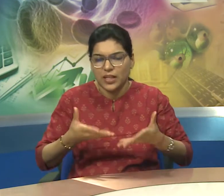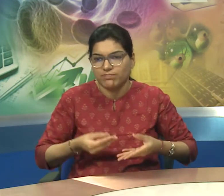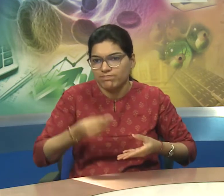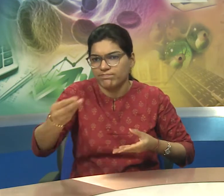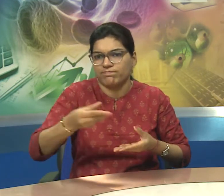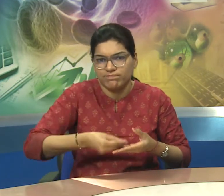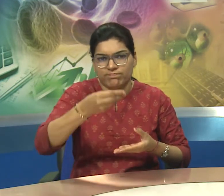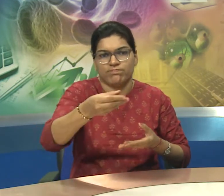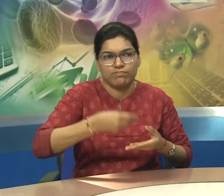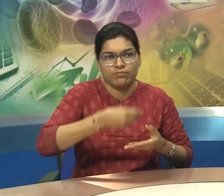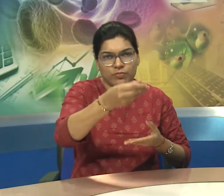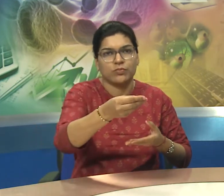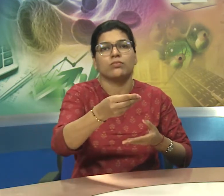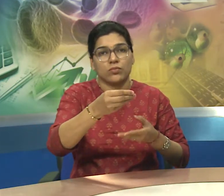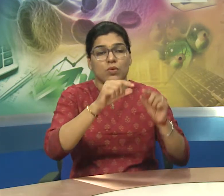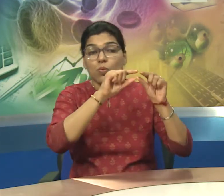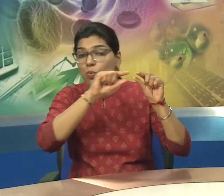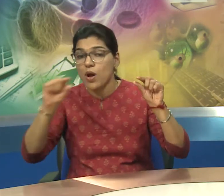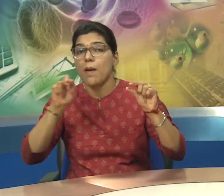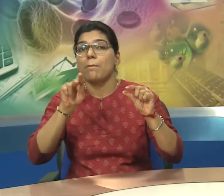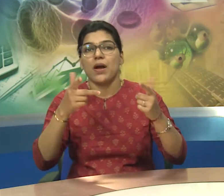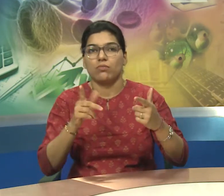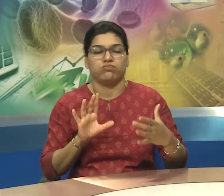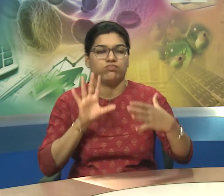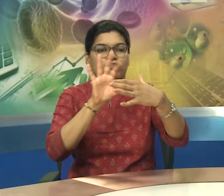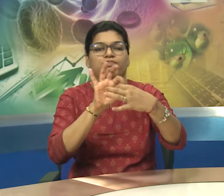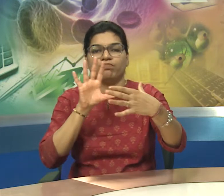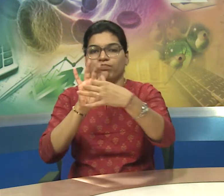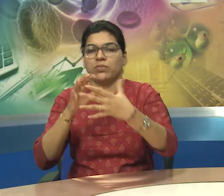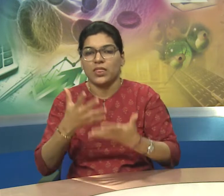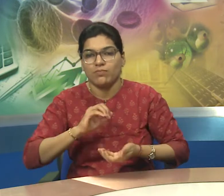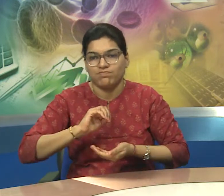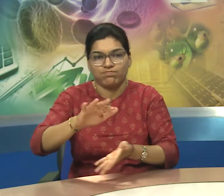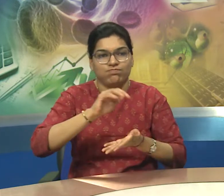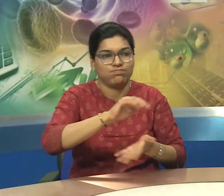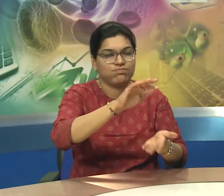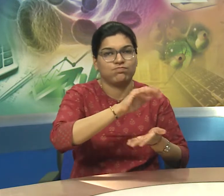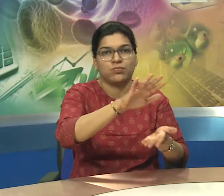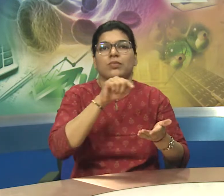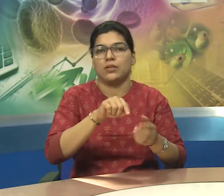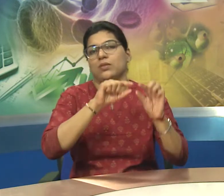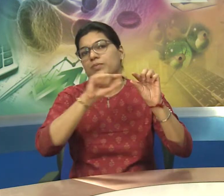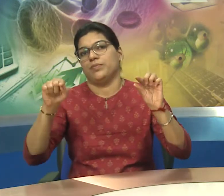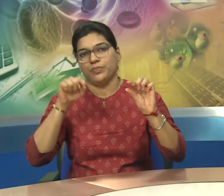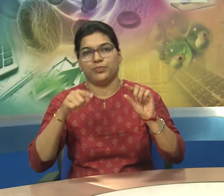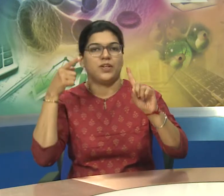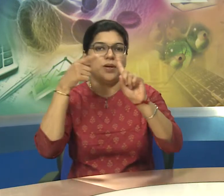What is the meaning of it? The channel between the distribution of the products from wholesaler to